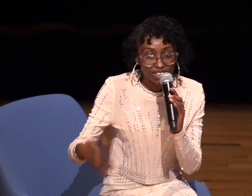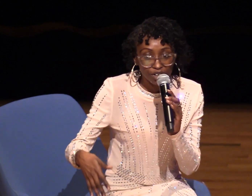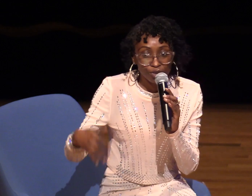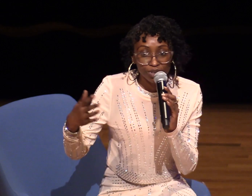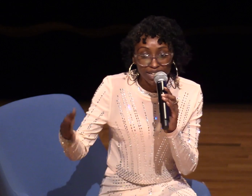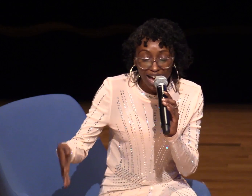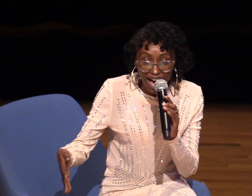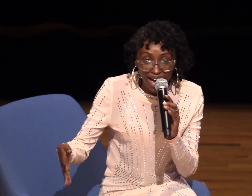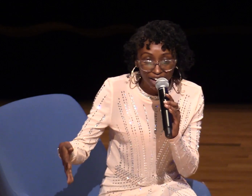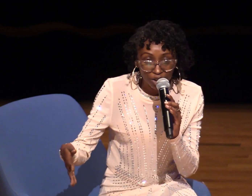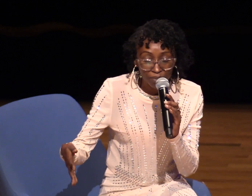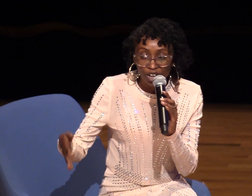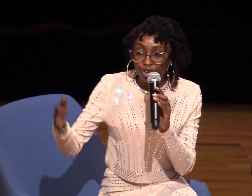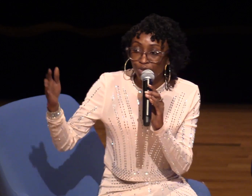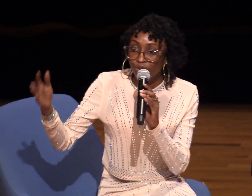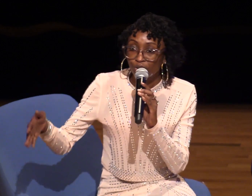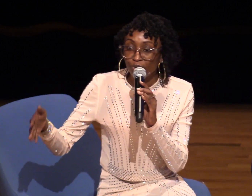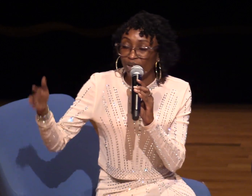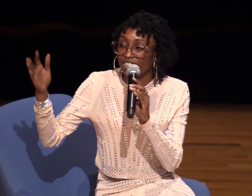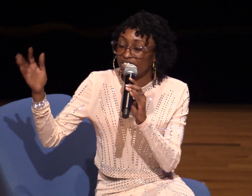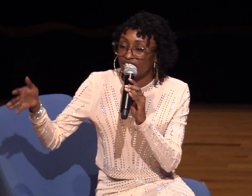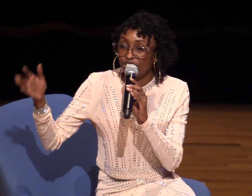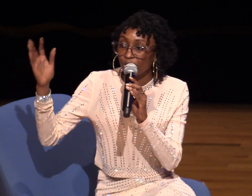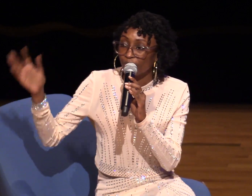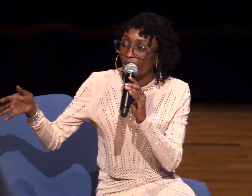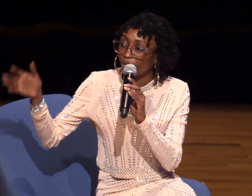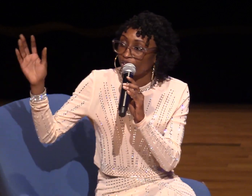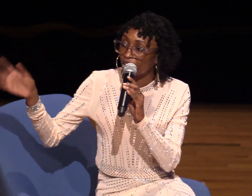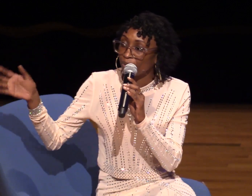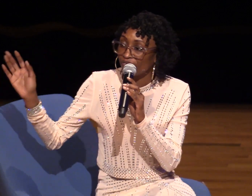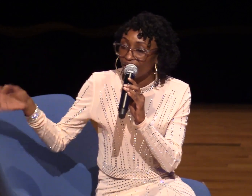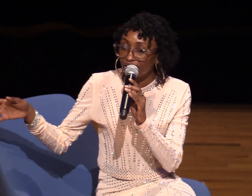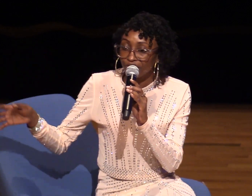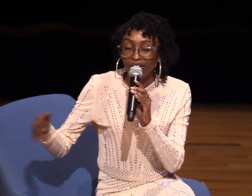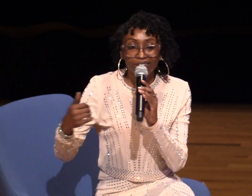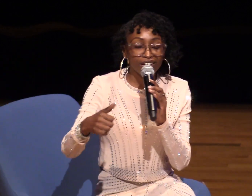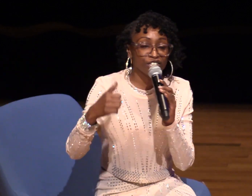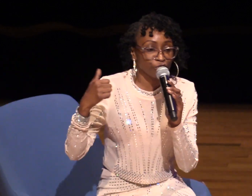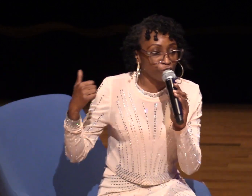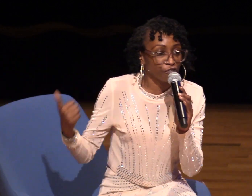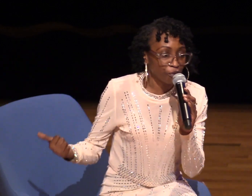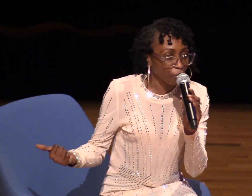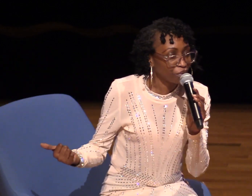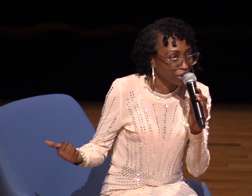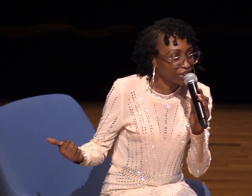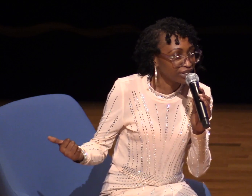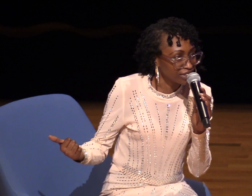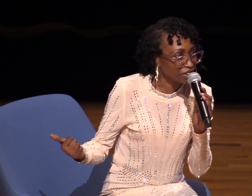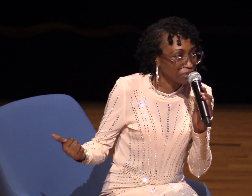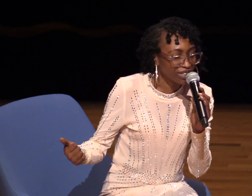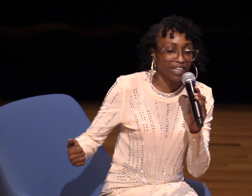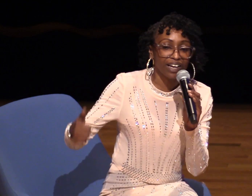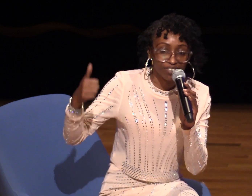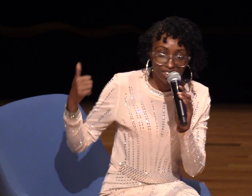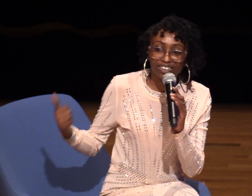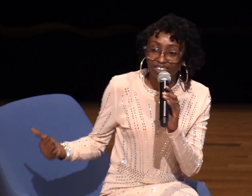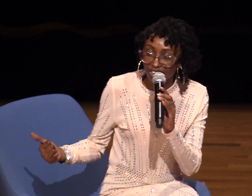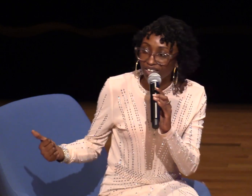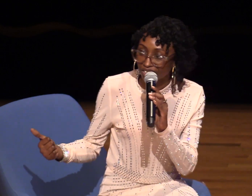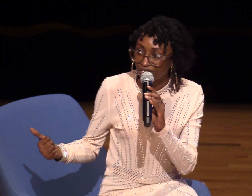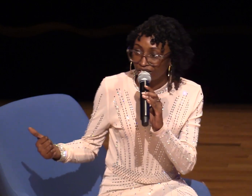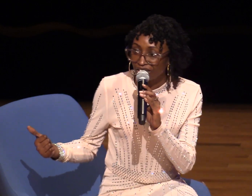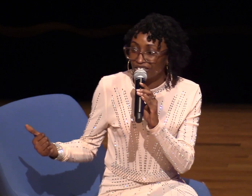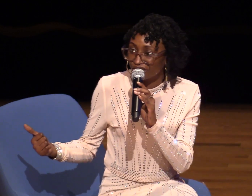Every single time you go and see your primary care provider, there's a referral put in the system that they have to